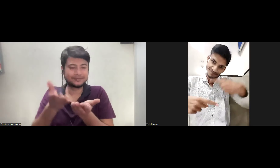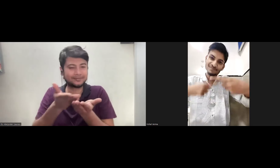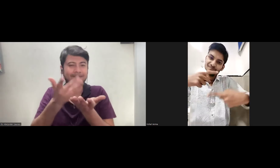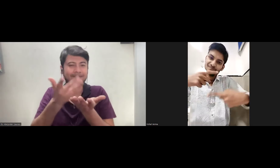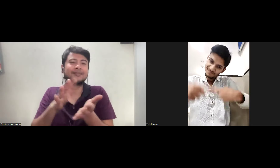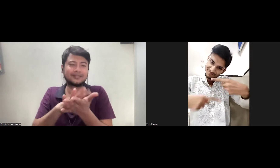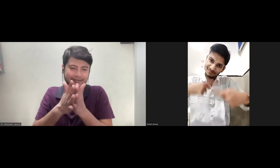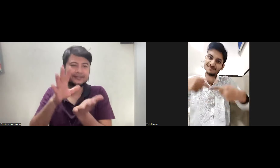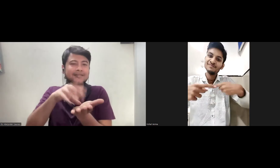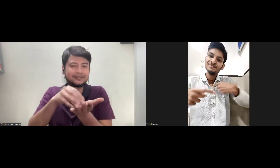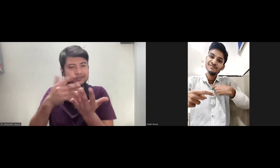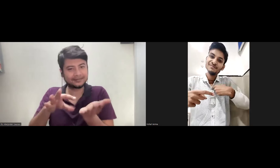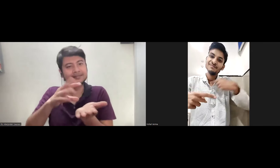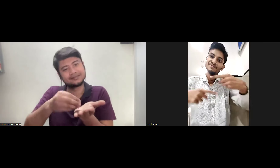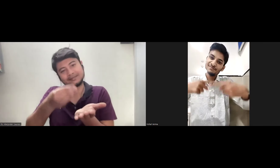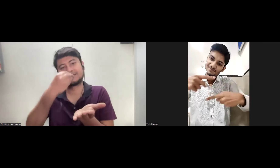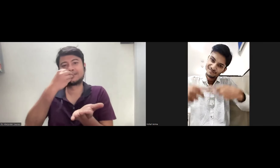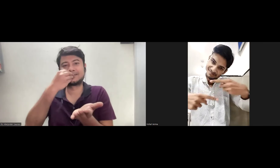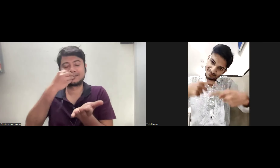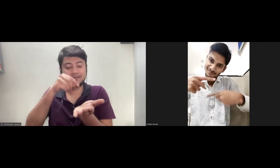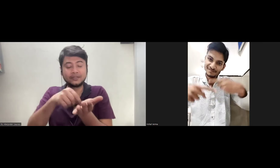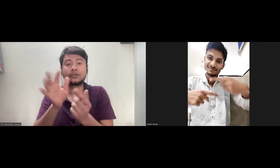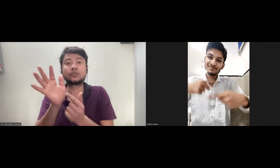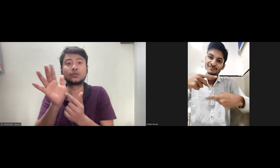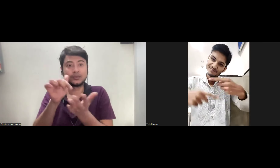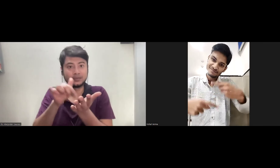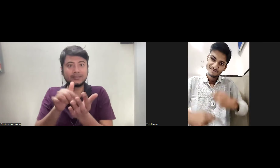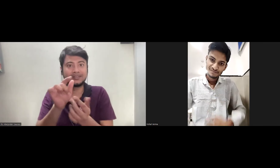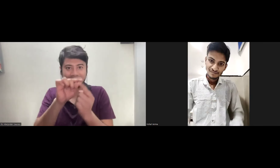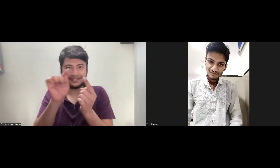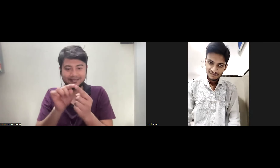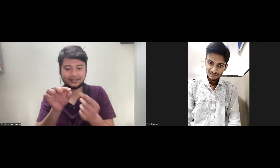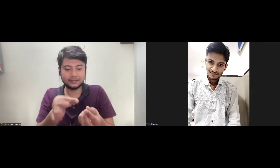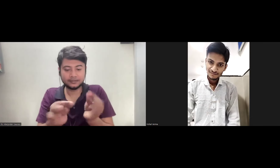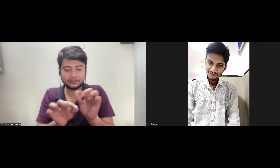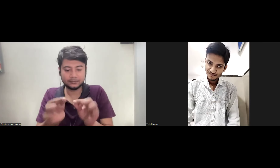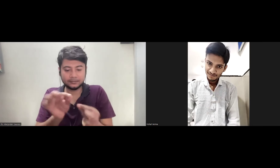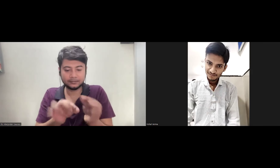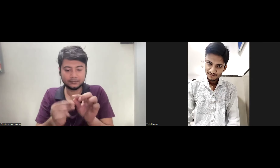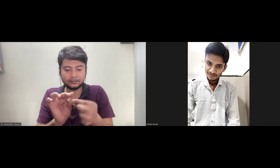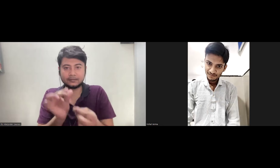So like how you do a tablet, you roll, you make a small tablet of tulsi